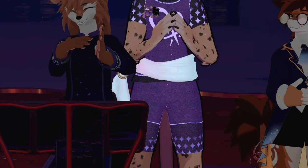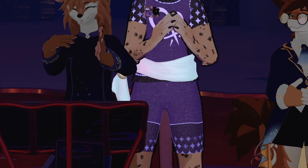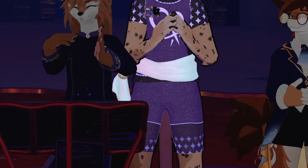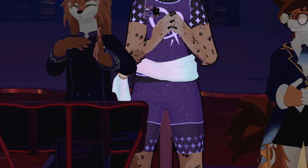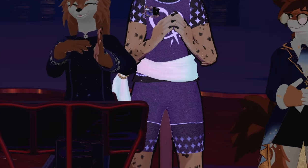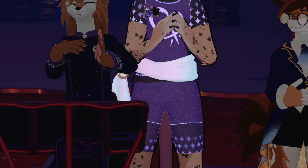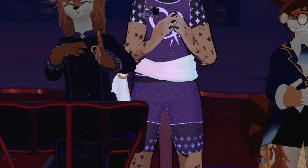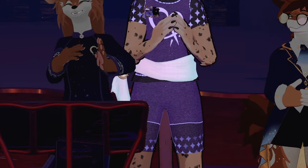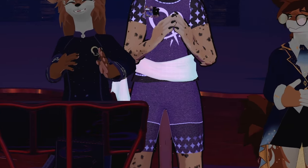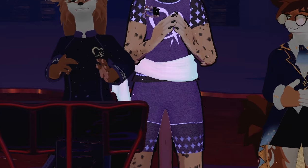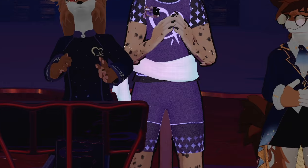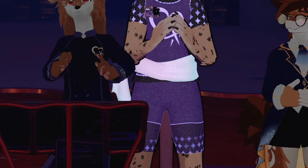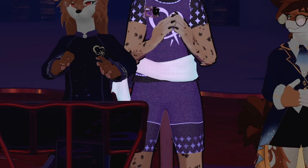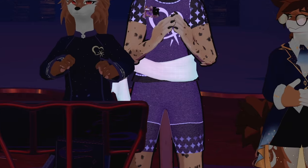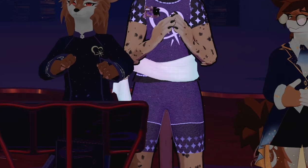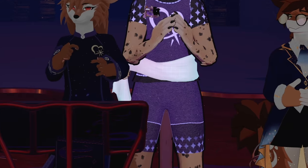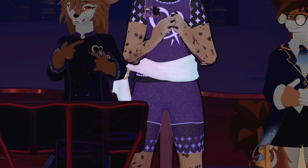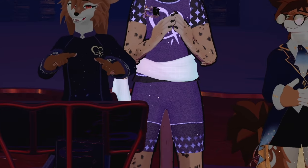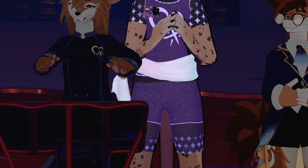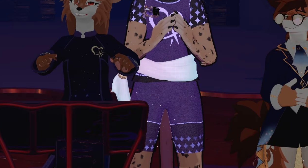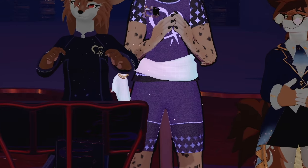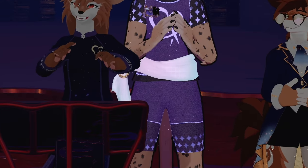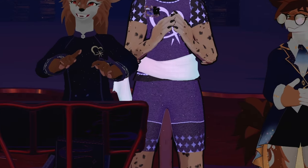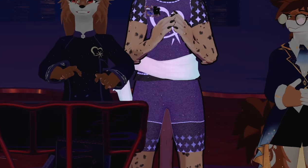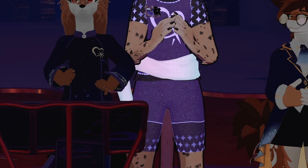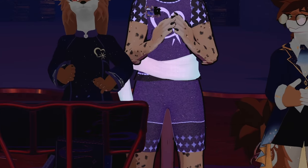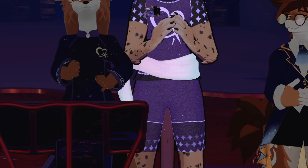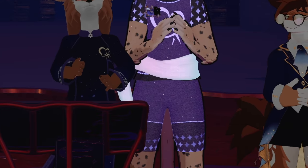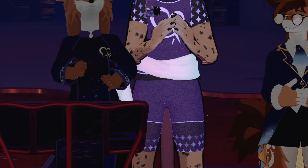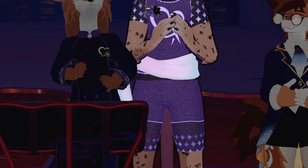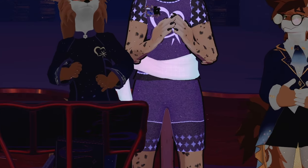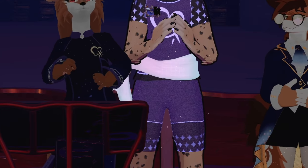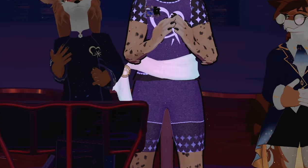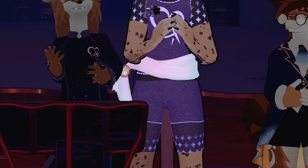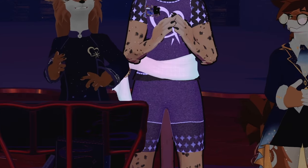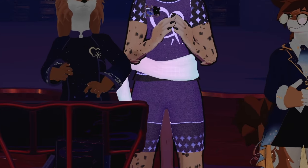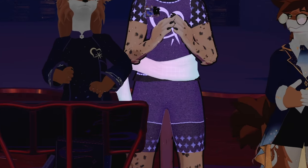BSL developed with Australian and New Zealand Sign Languages.